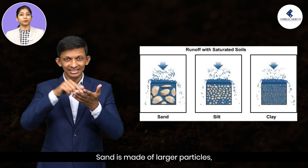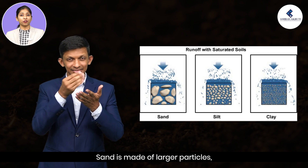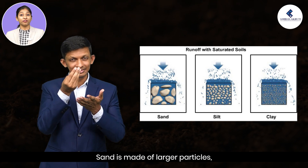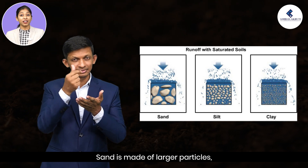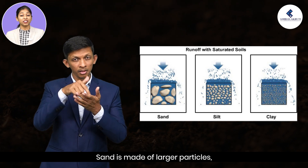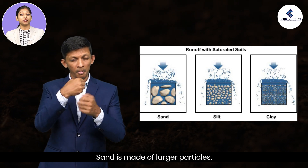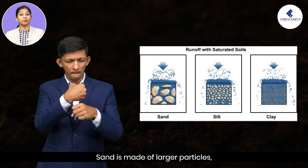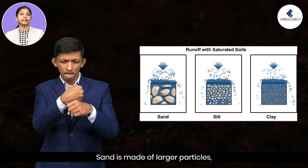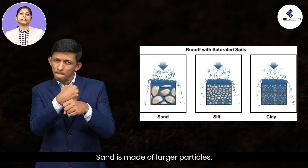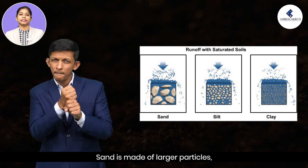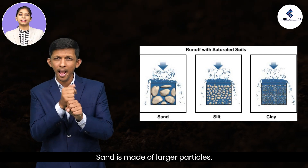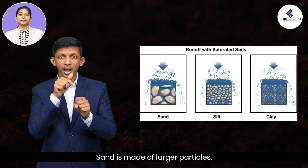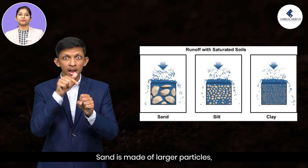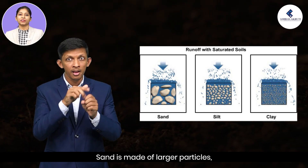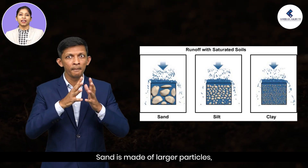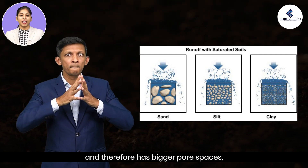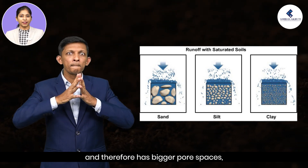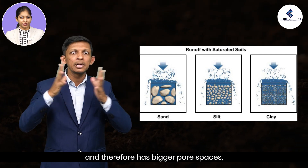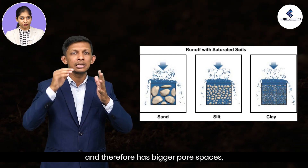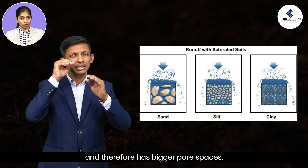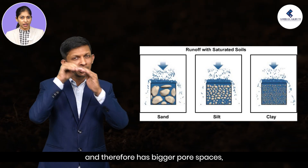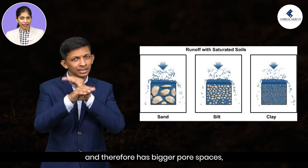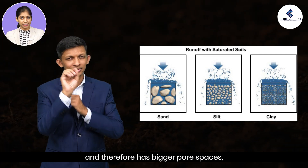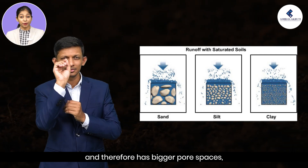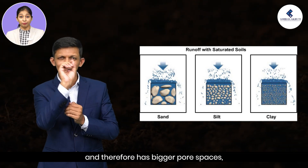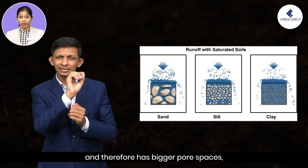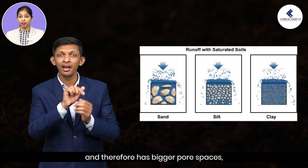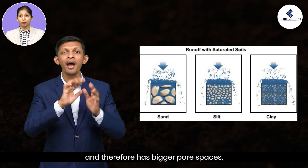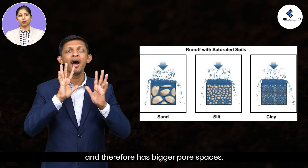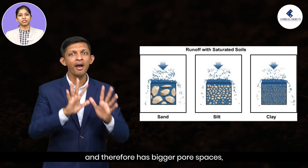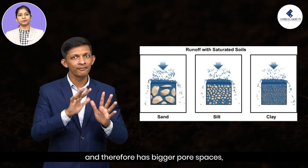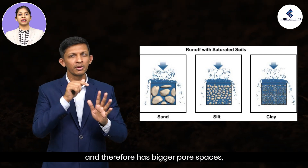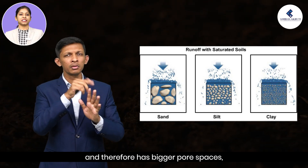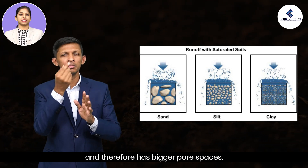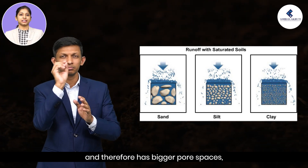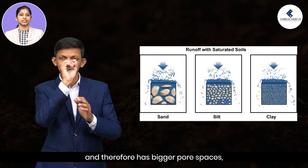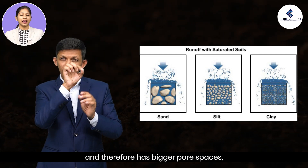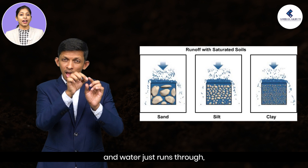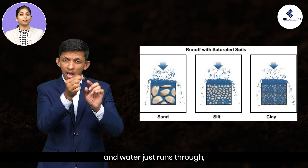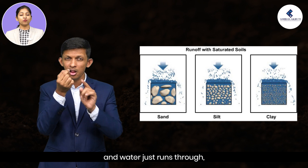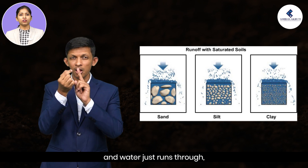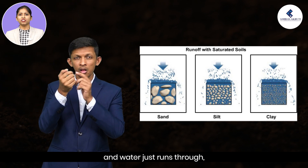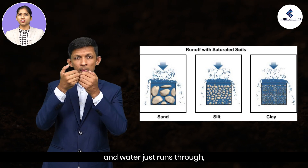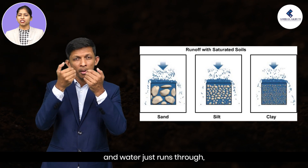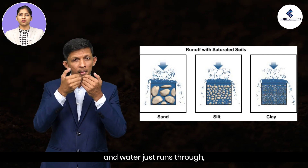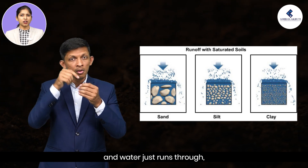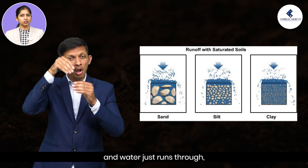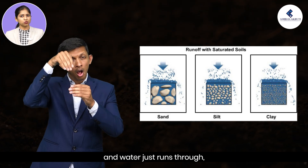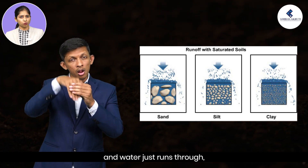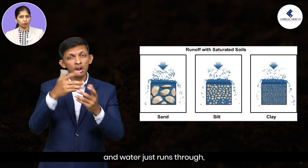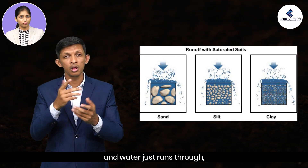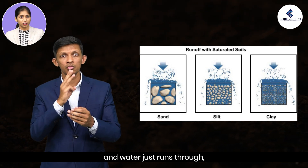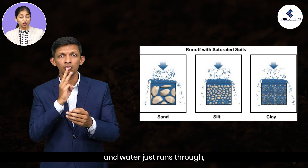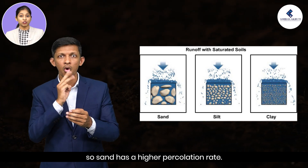Sand is made of larger particles and therefore has bigger pore spaces, and water just